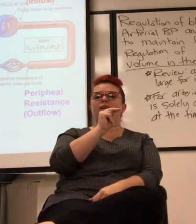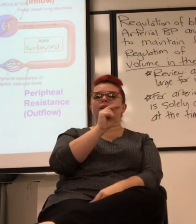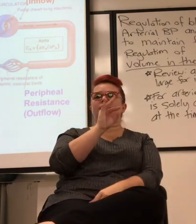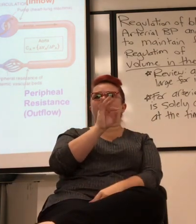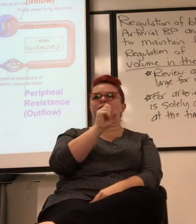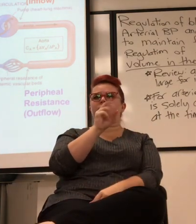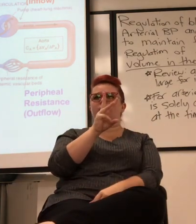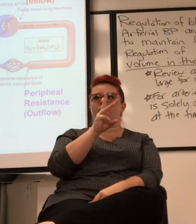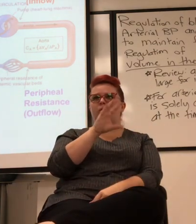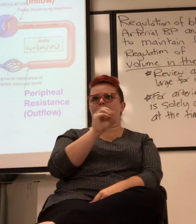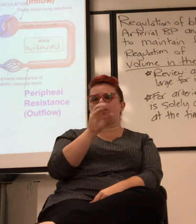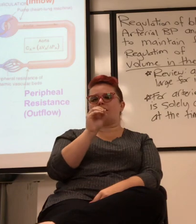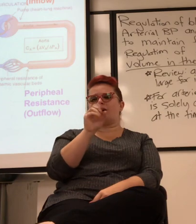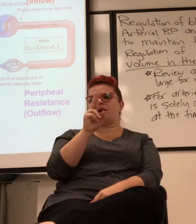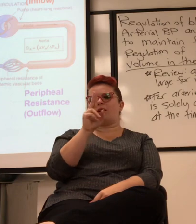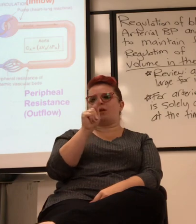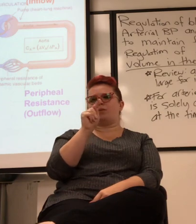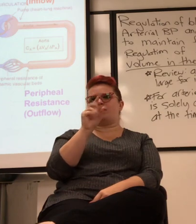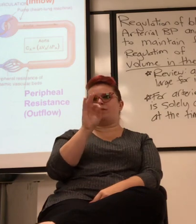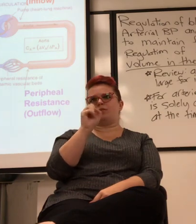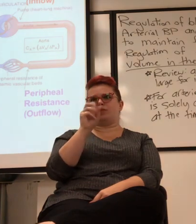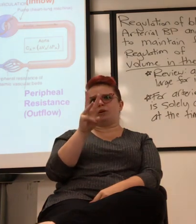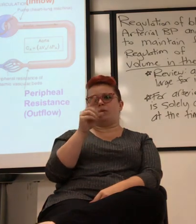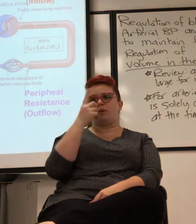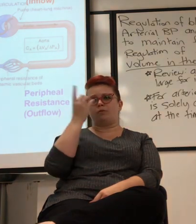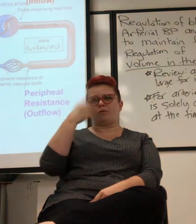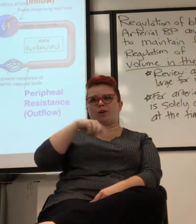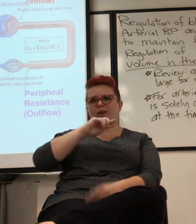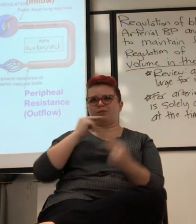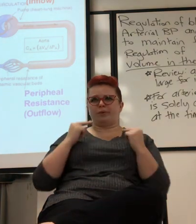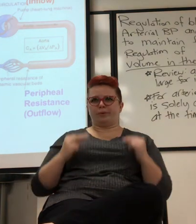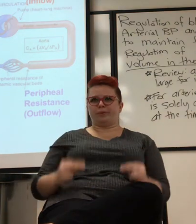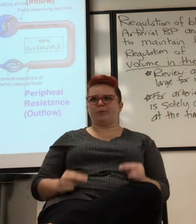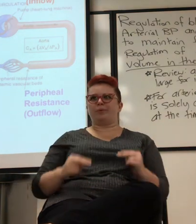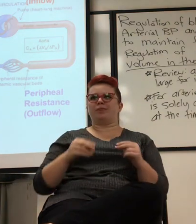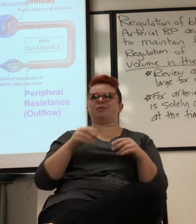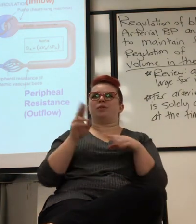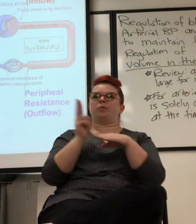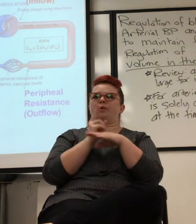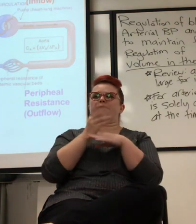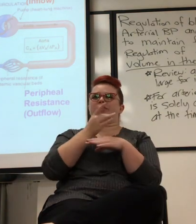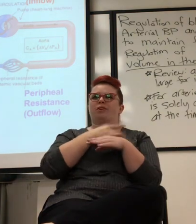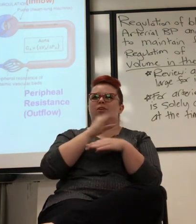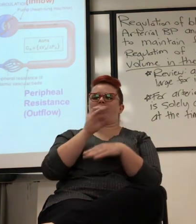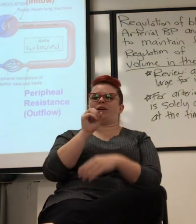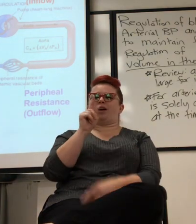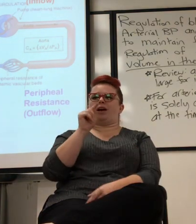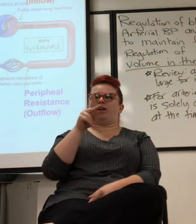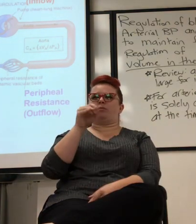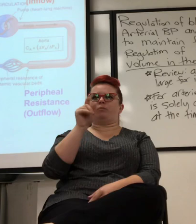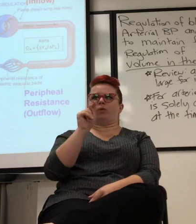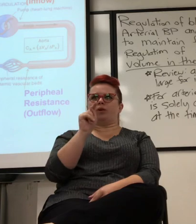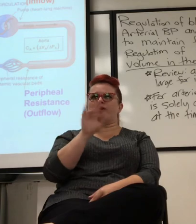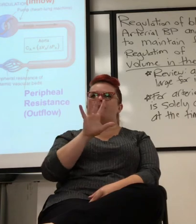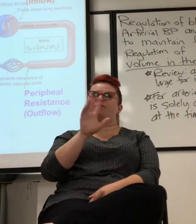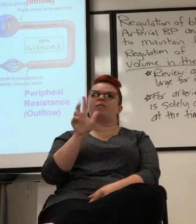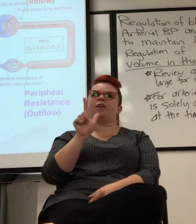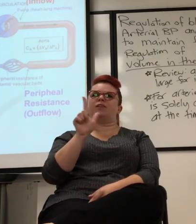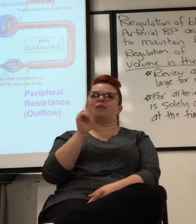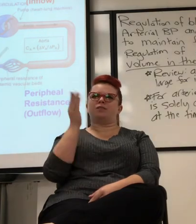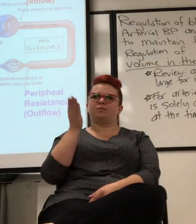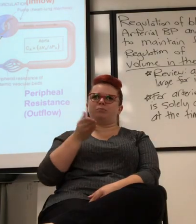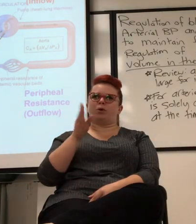the volume there. So for us, our inflow is cardiac output, right? 5 liters a minute in the condition of